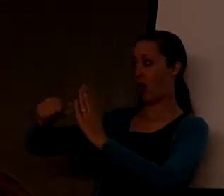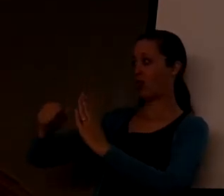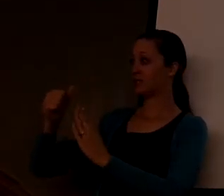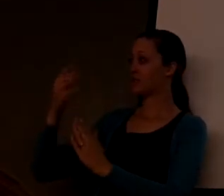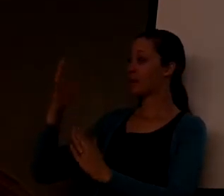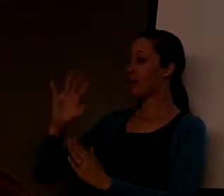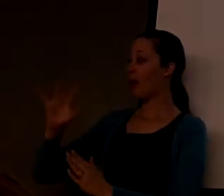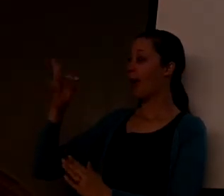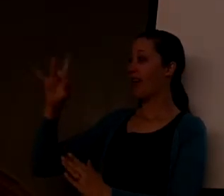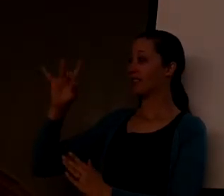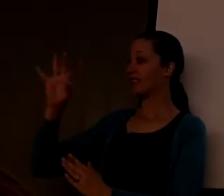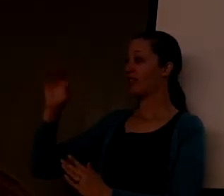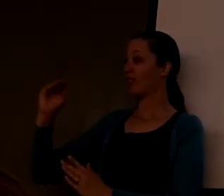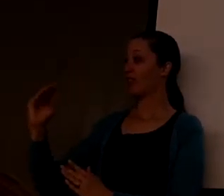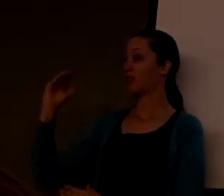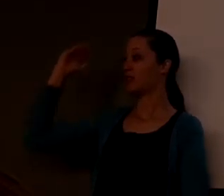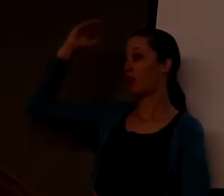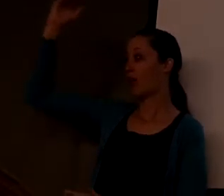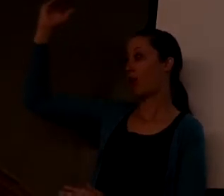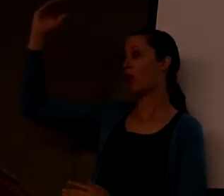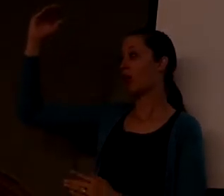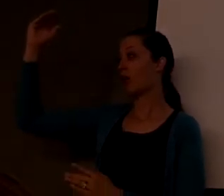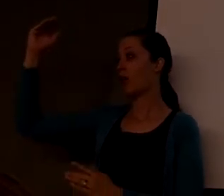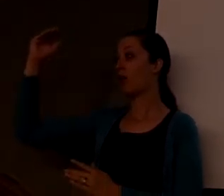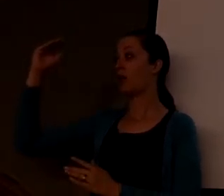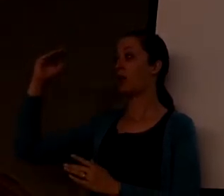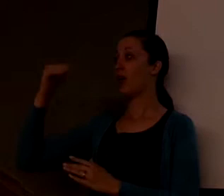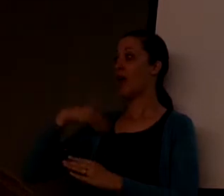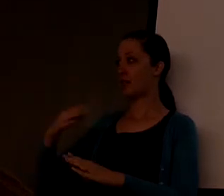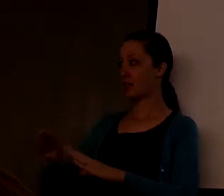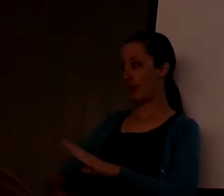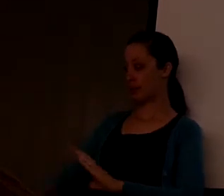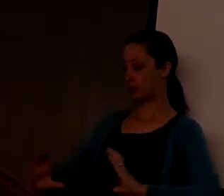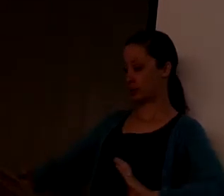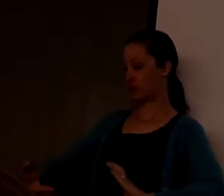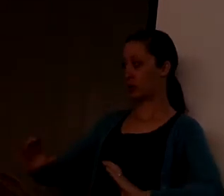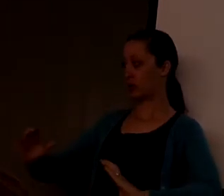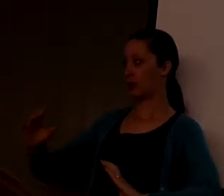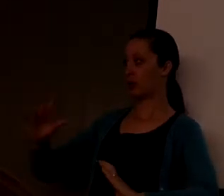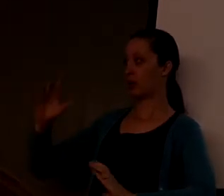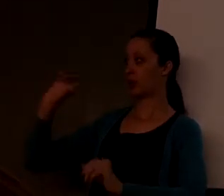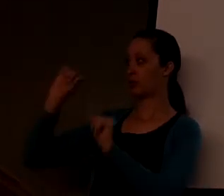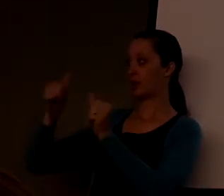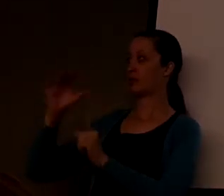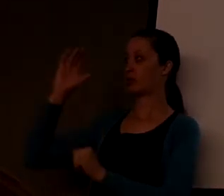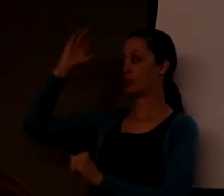tall, counting the base that it's on. And it's in the Academy Galleria.